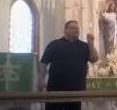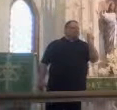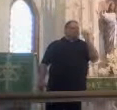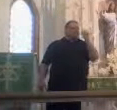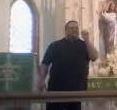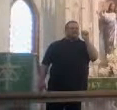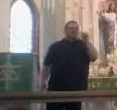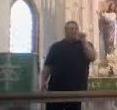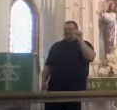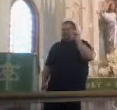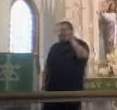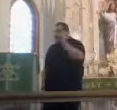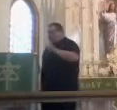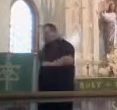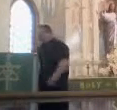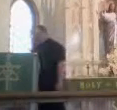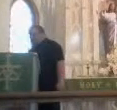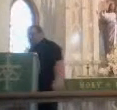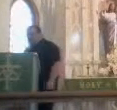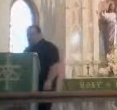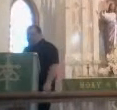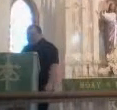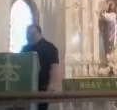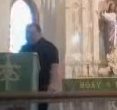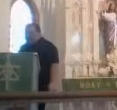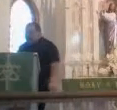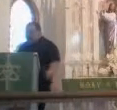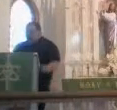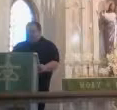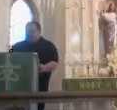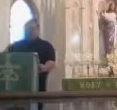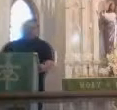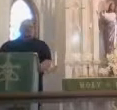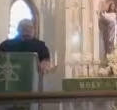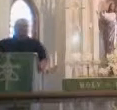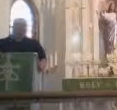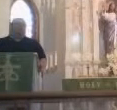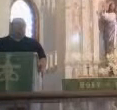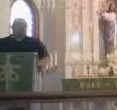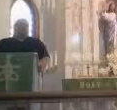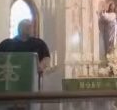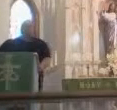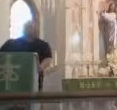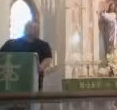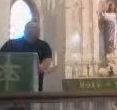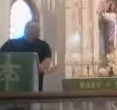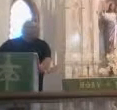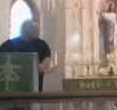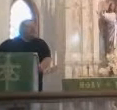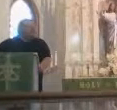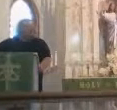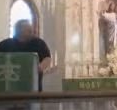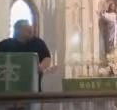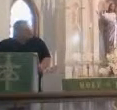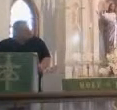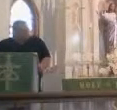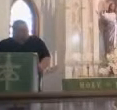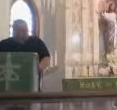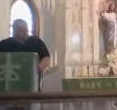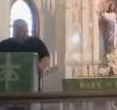chapter 19, starting with verse 1. Ahab, King Ahab, ran to his wife Jezebel, Queen